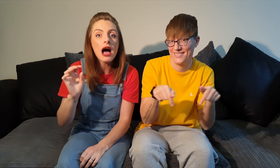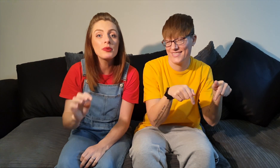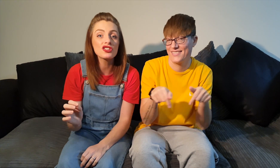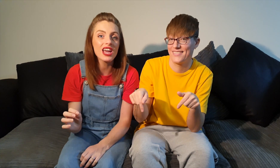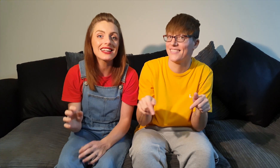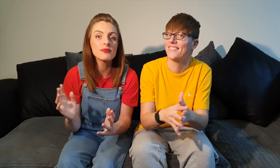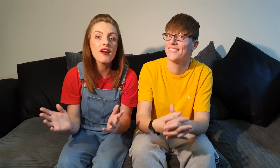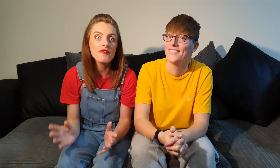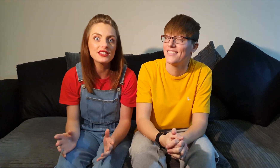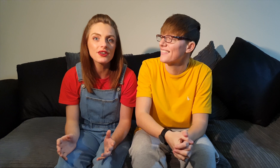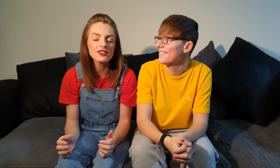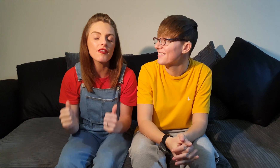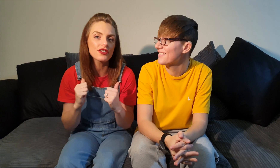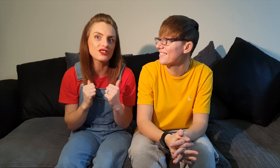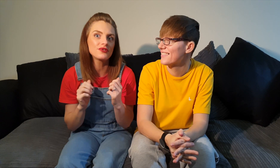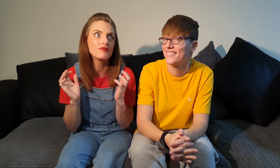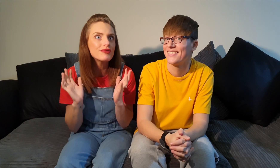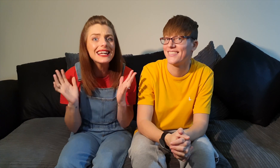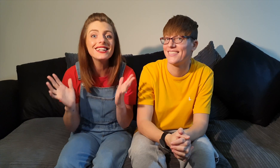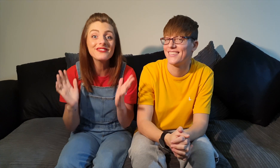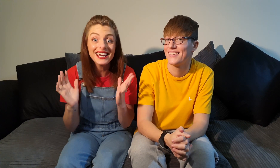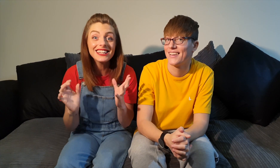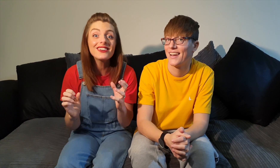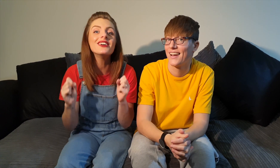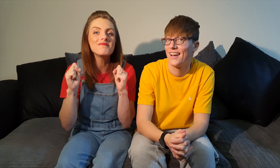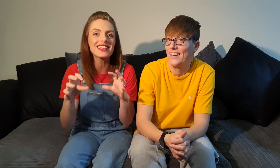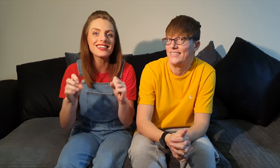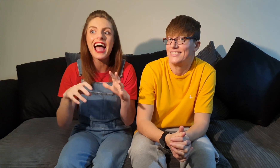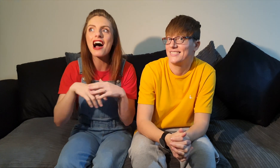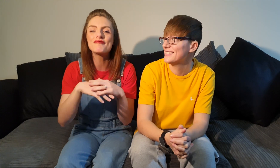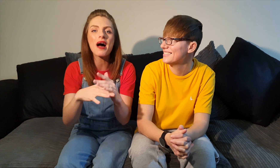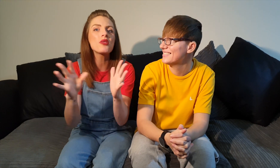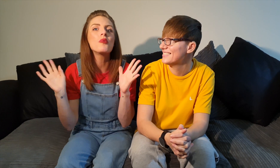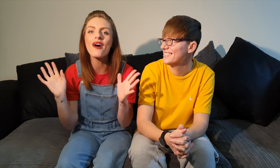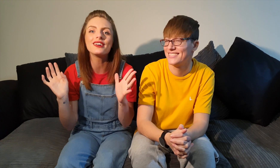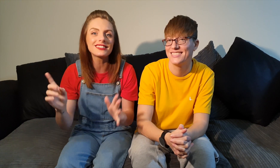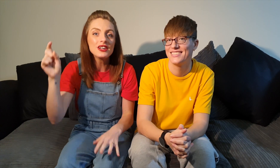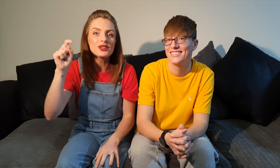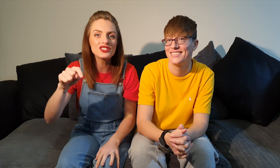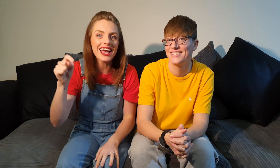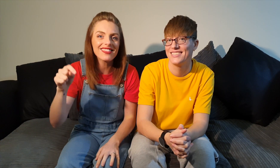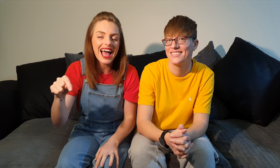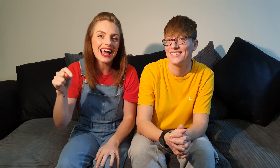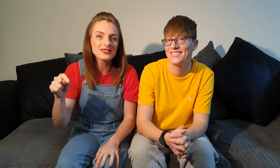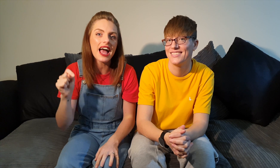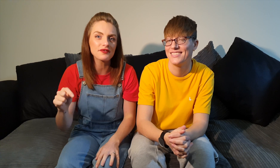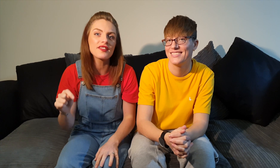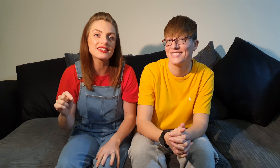will share some of our videos of us doing some really cool magic around the world. So check that out after this